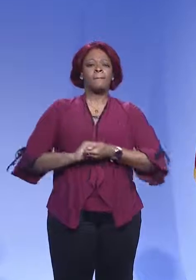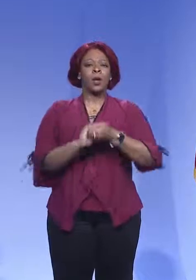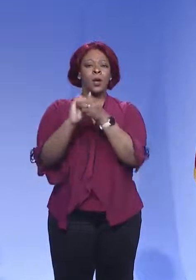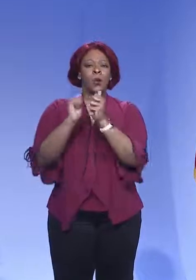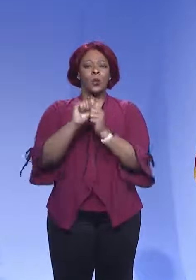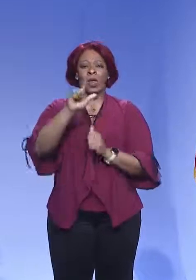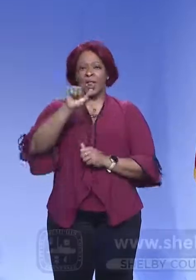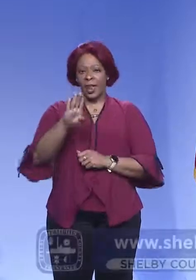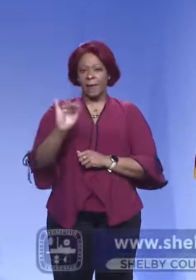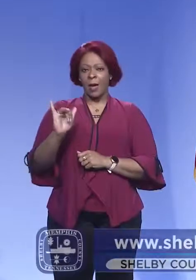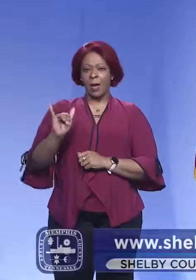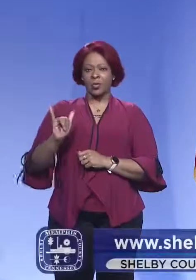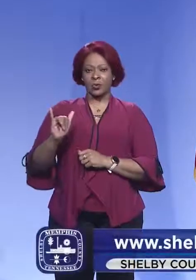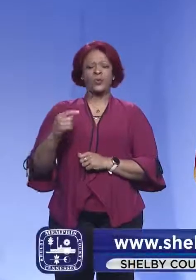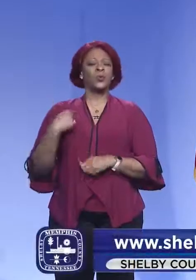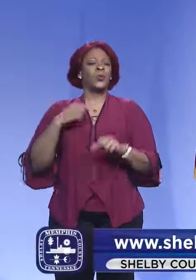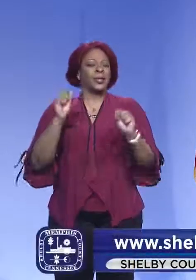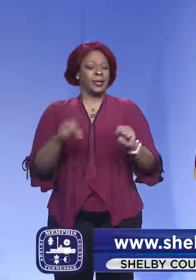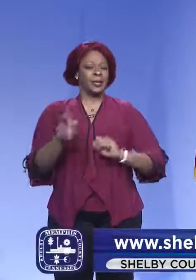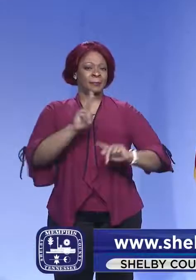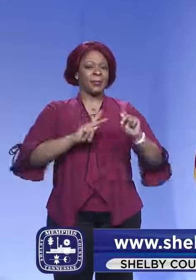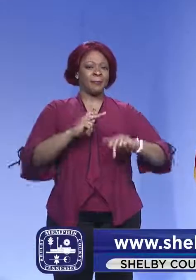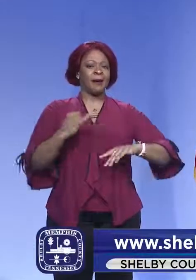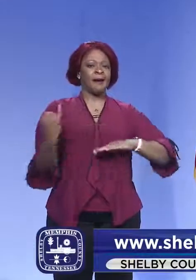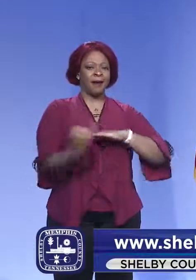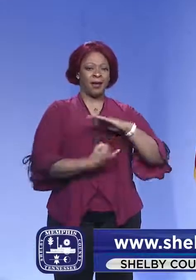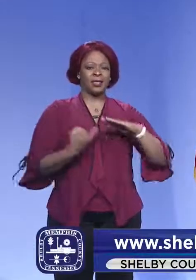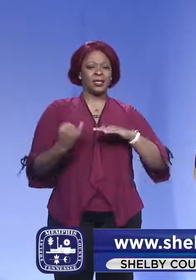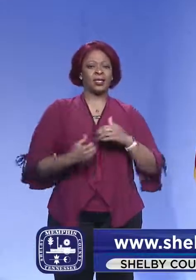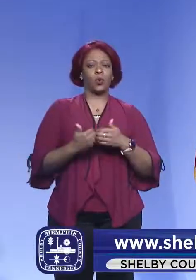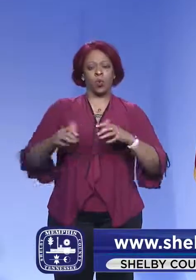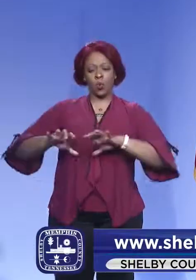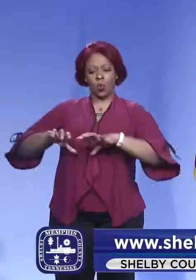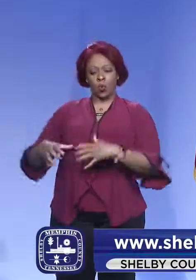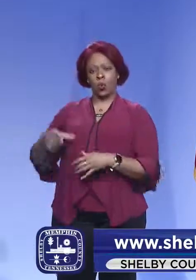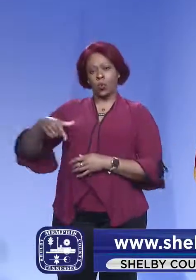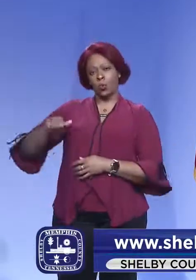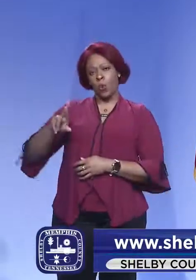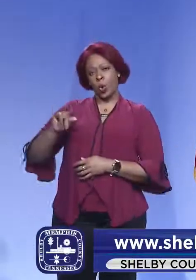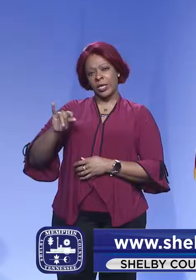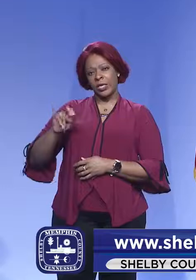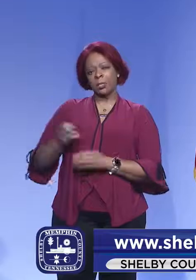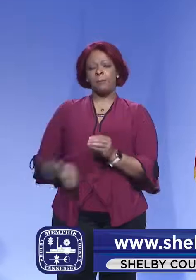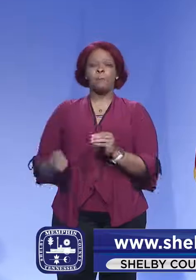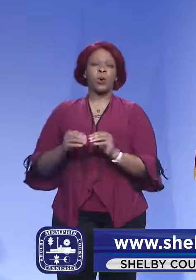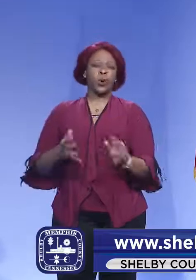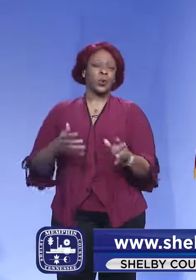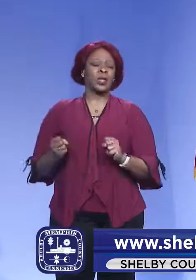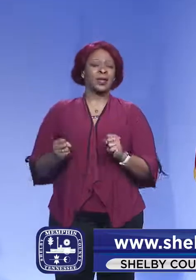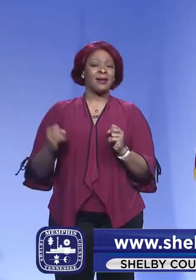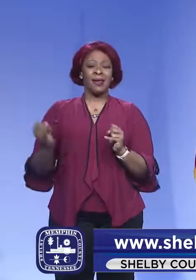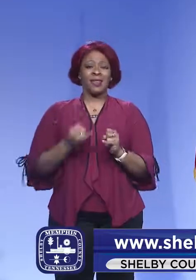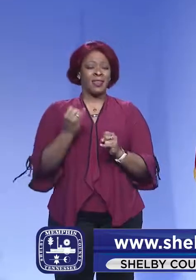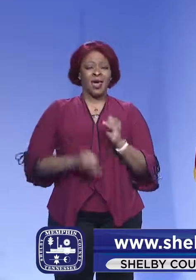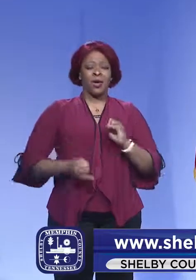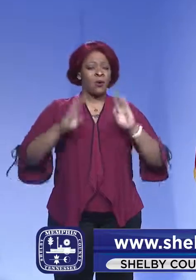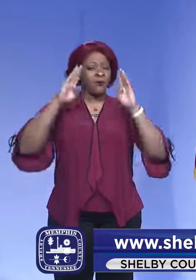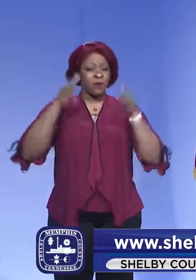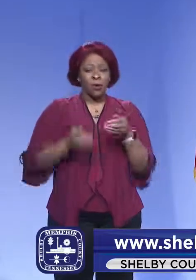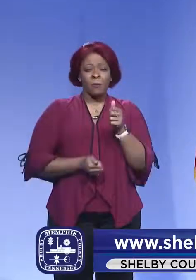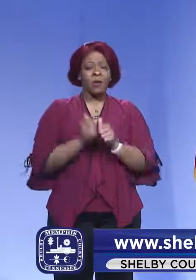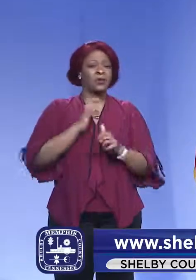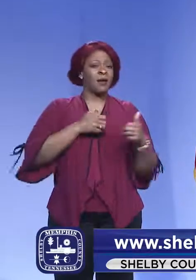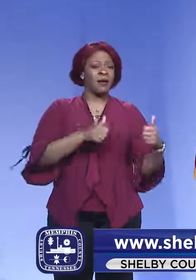with the labs so that we can get people isolated and quarantined much more quickly. And last, we're focusing much of